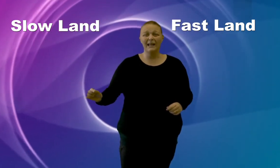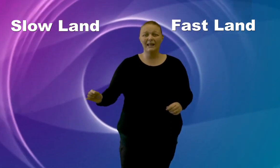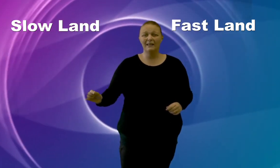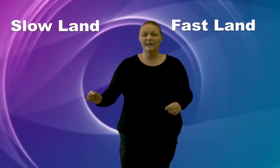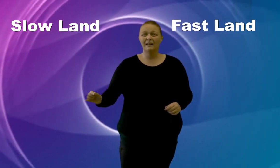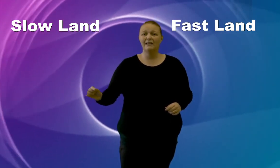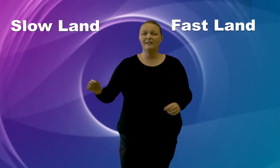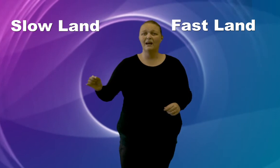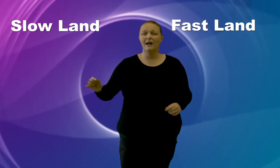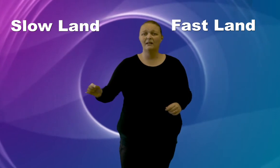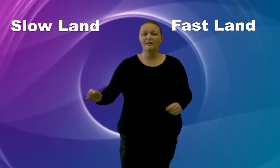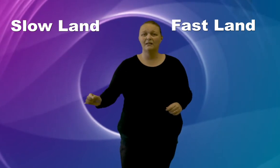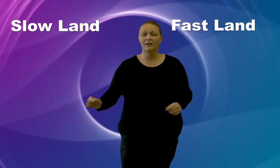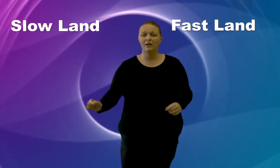land, he's got to go